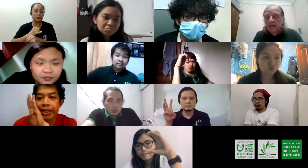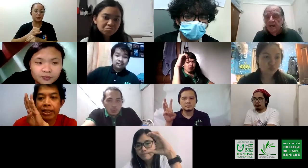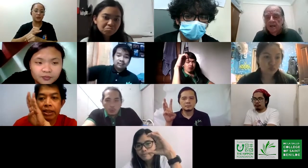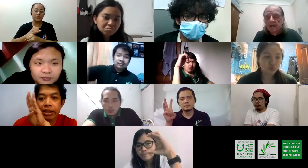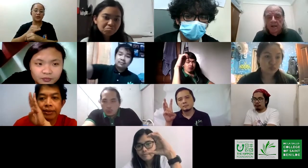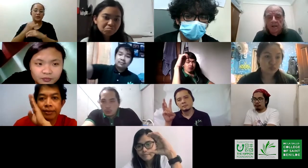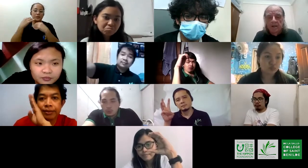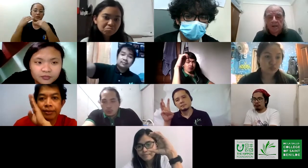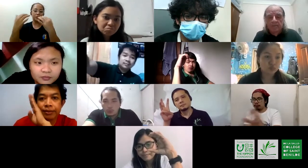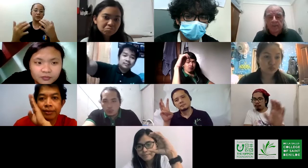first president.